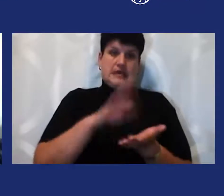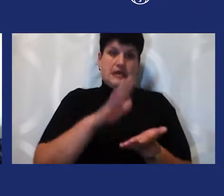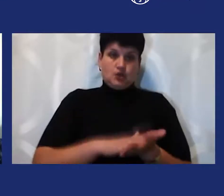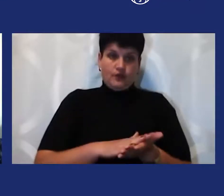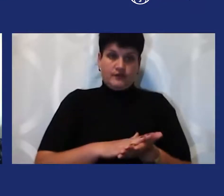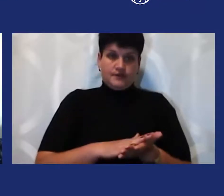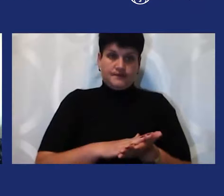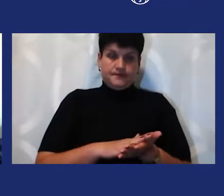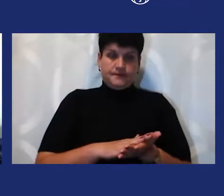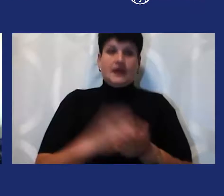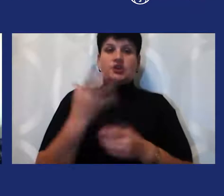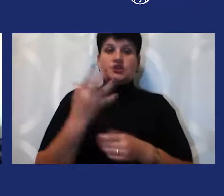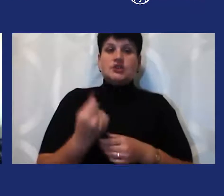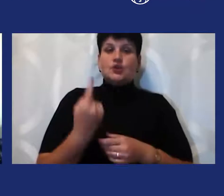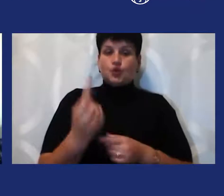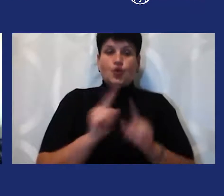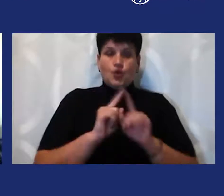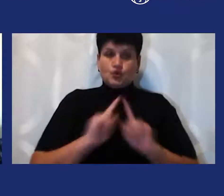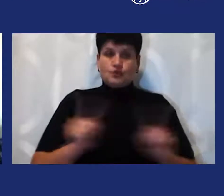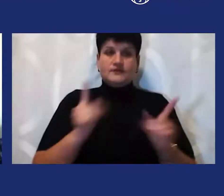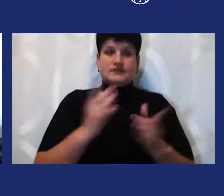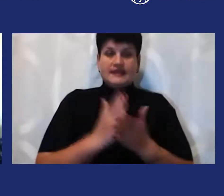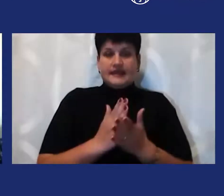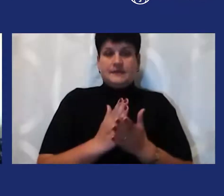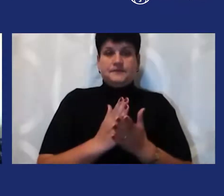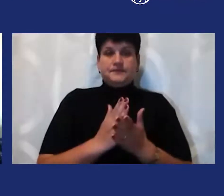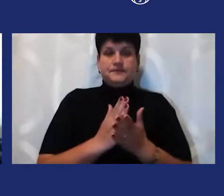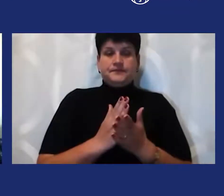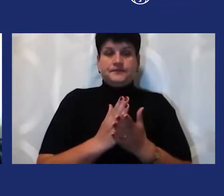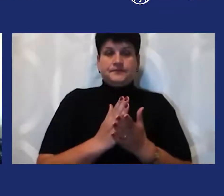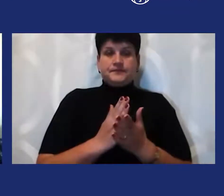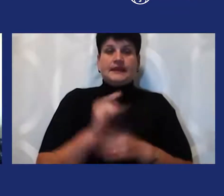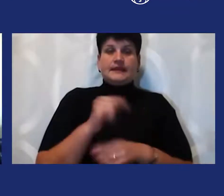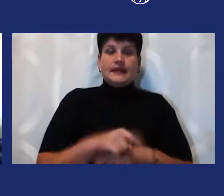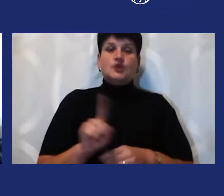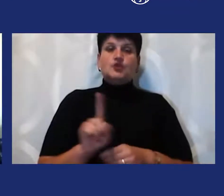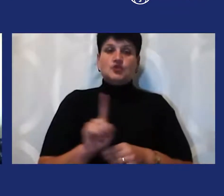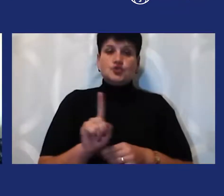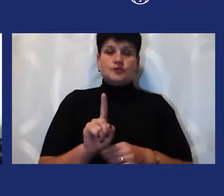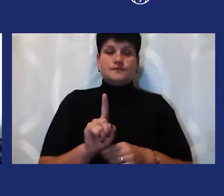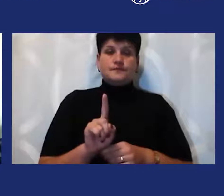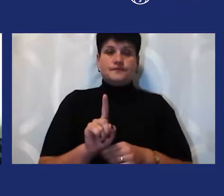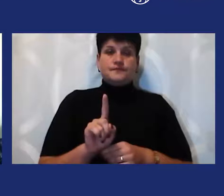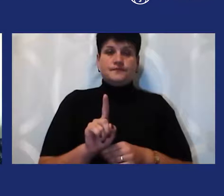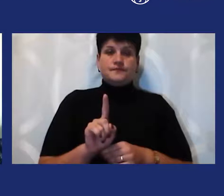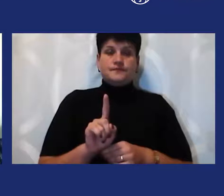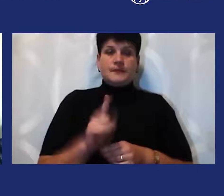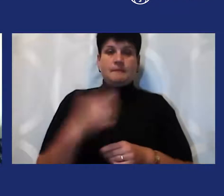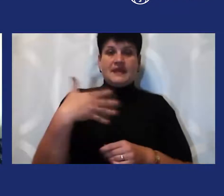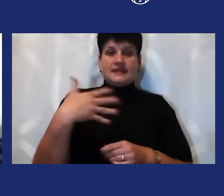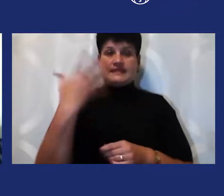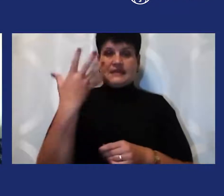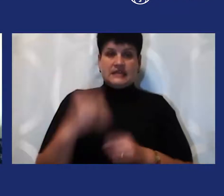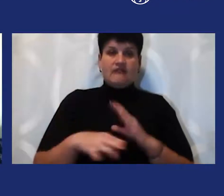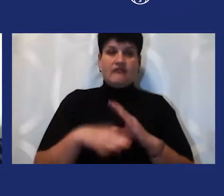were seriously trying to comply with the gender quota requirement. In addition to it, in my